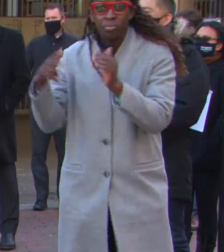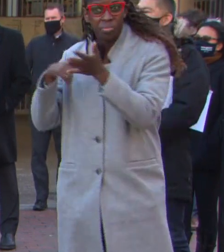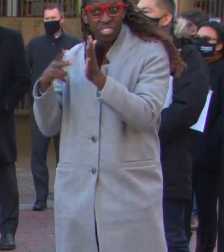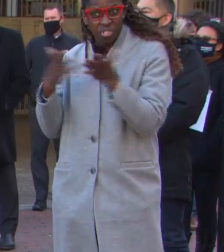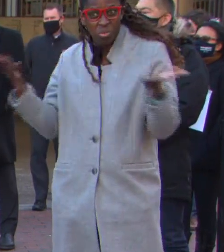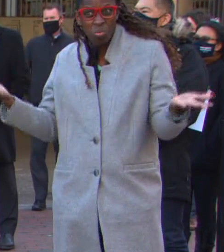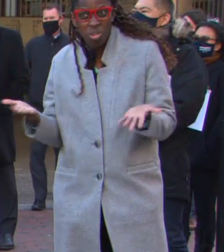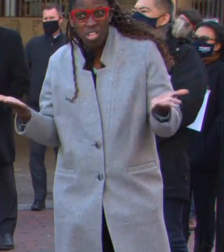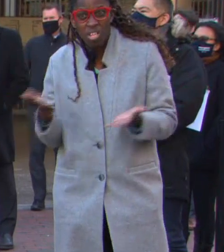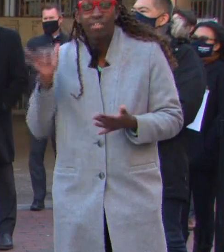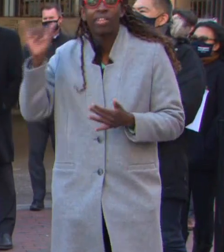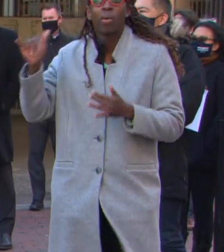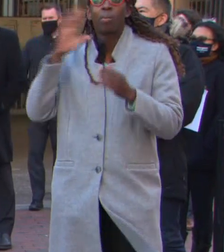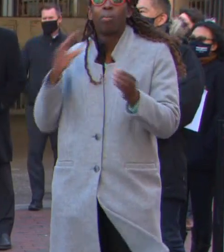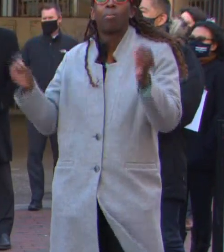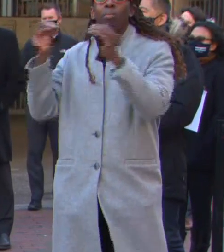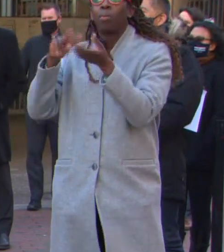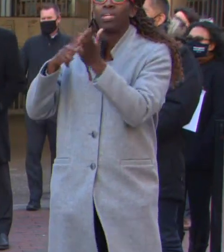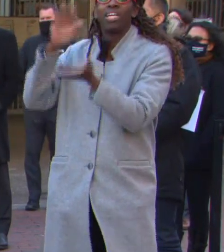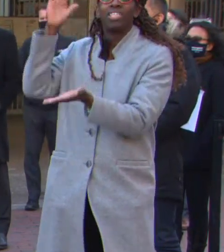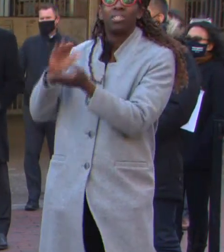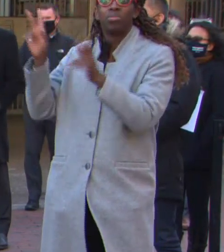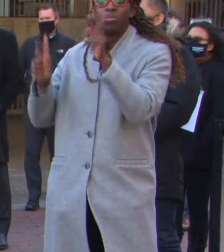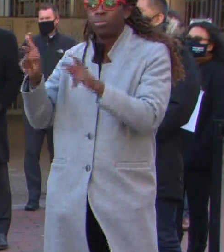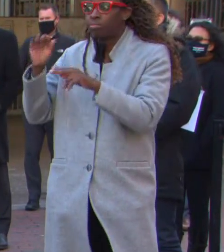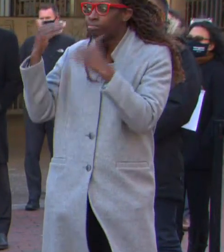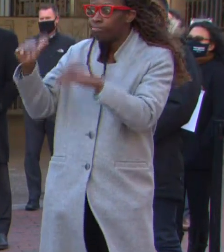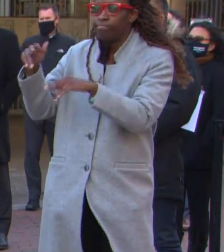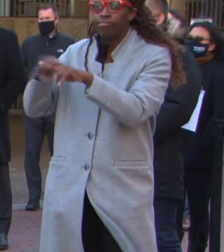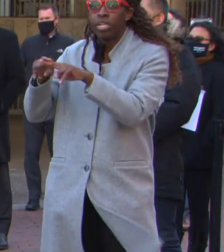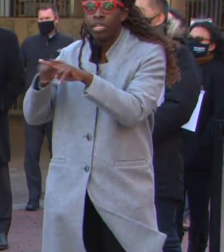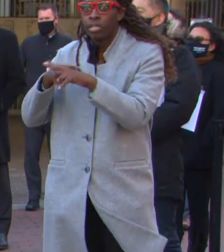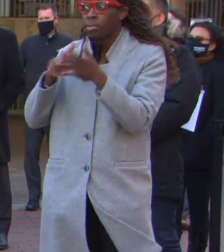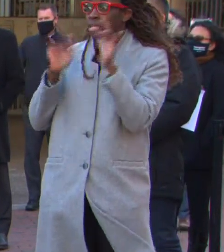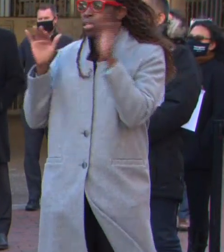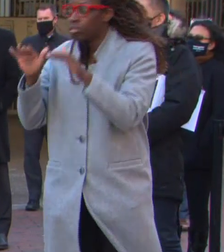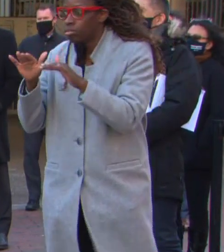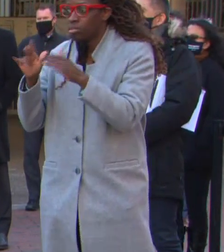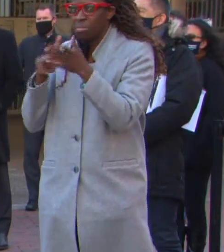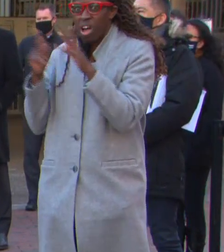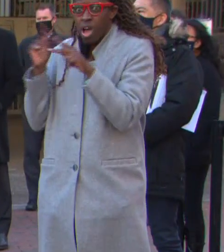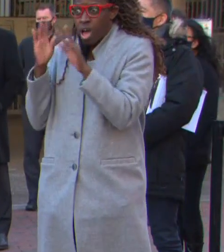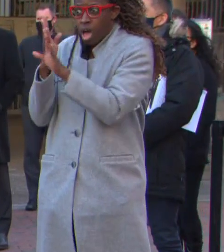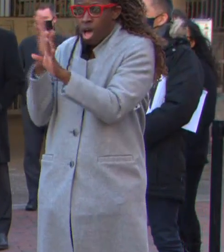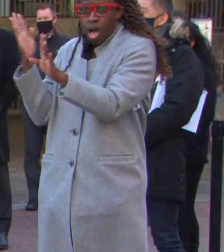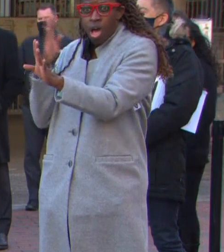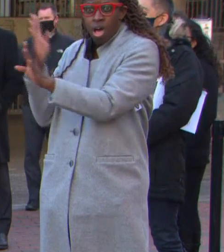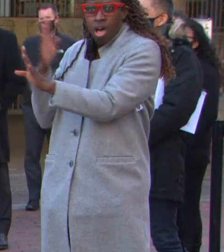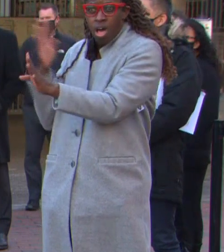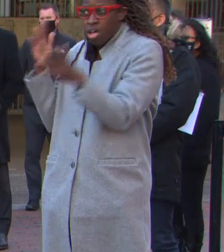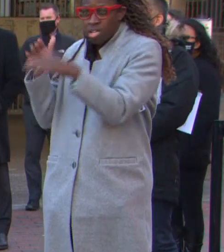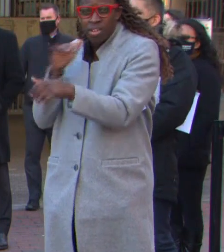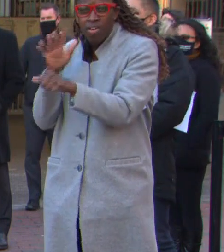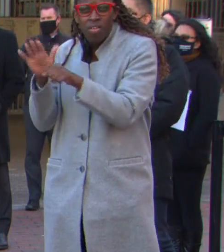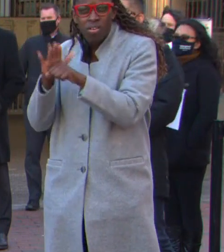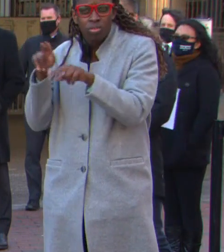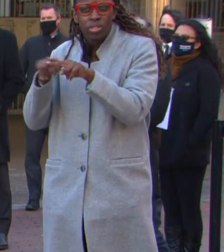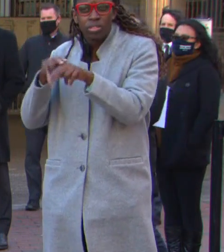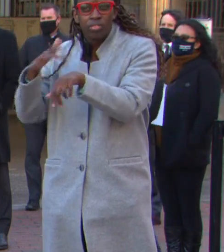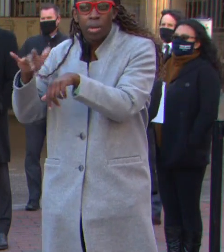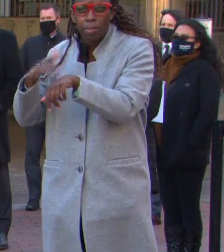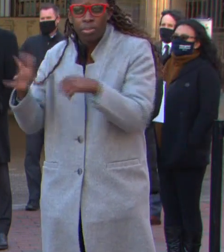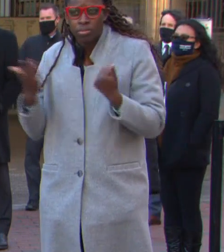crowded bus and trains, increase the risk of spreading COVID-19. These cuts would ultimately hurt our recovery from